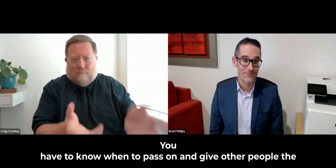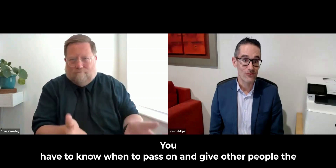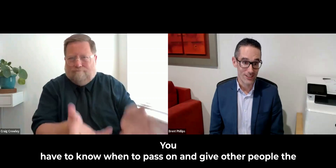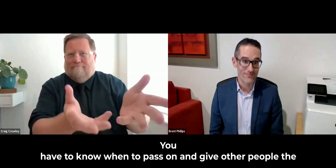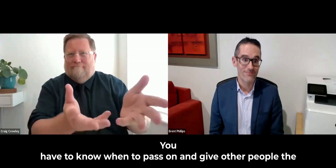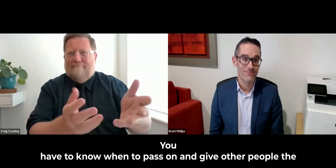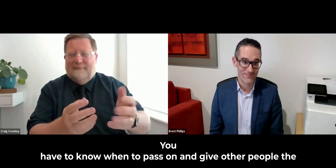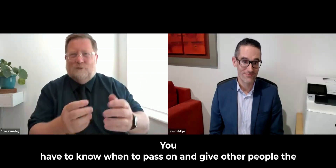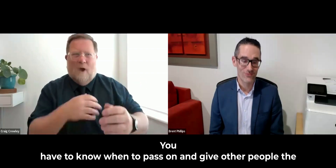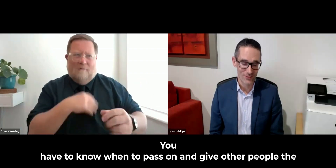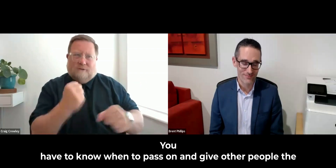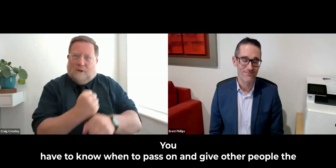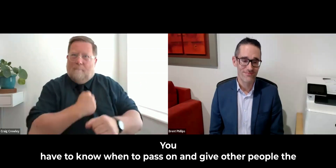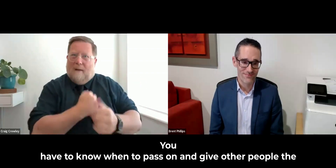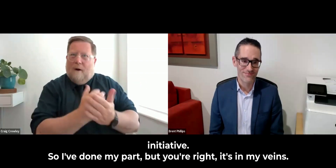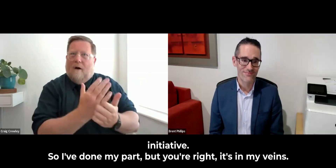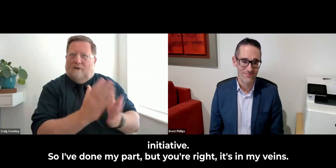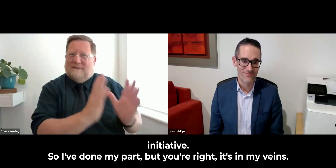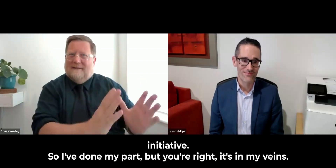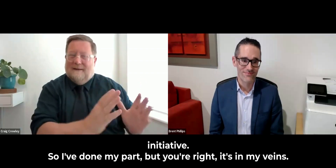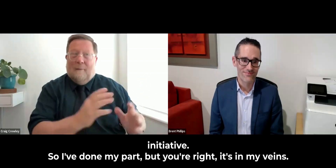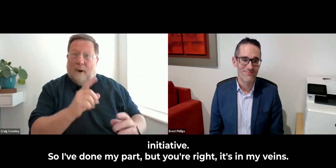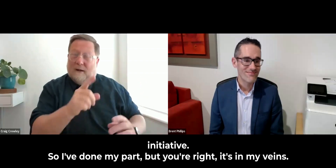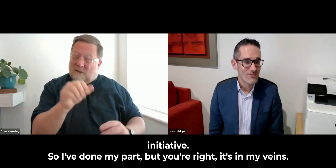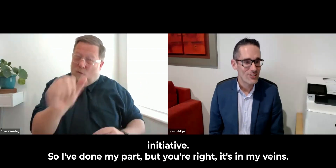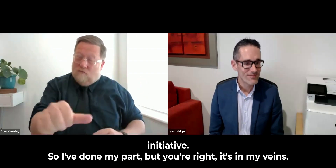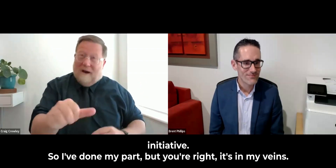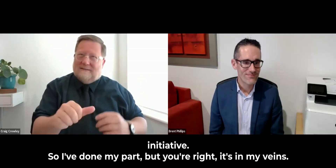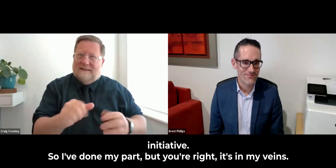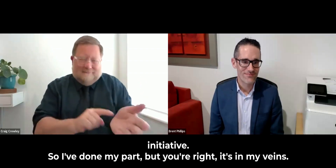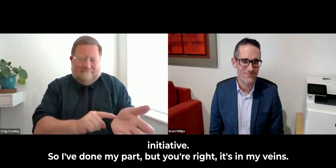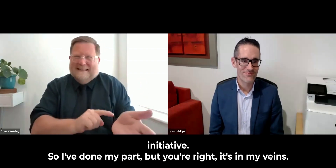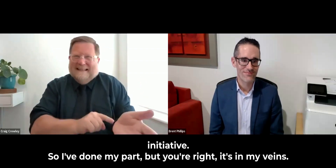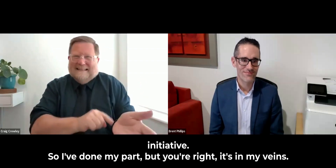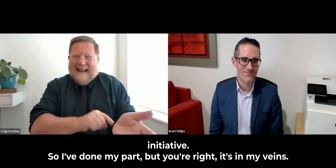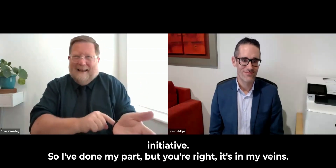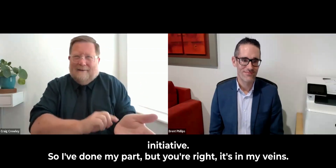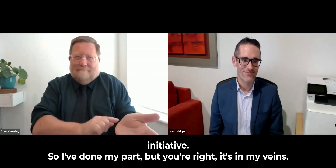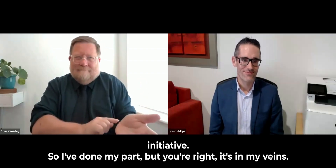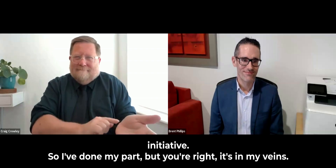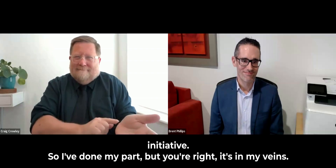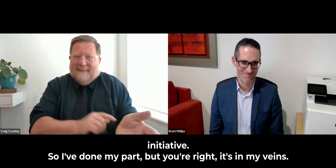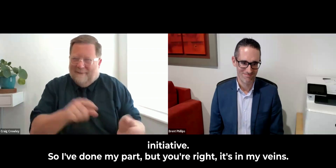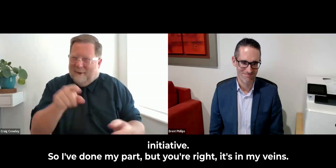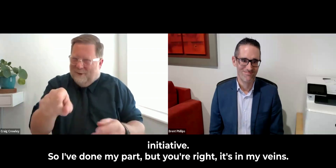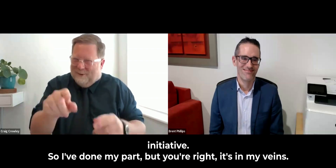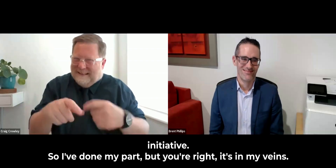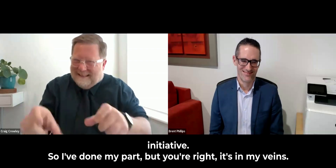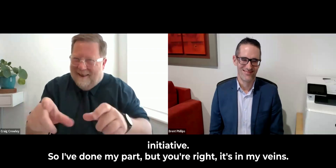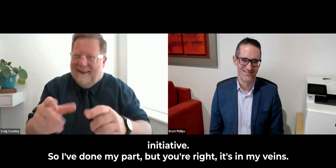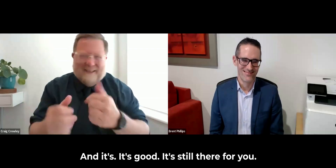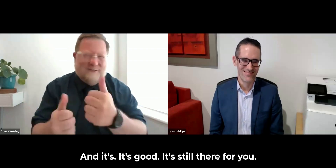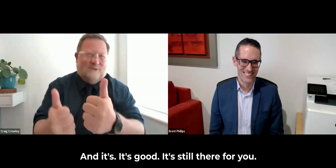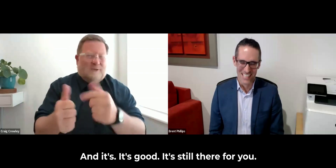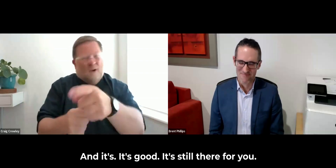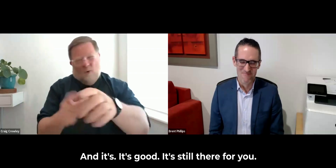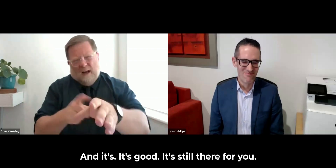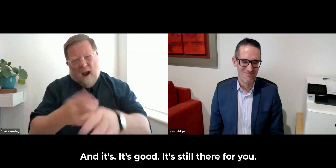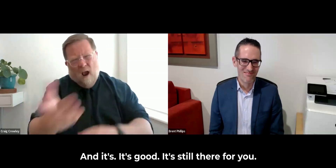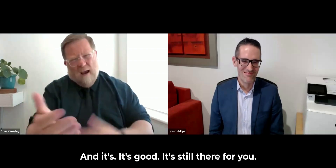to pass on and give other people the initiative. So I've done my part, but you're right, it's in my veins. And it's